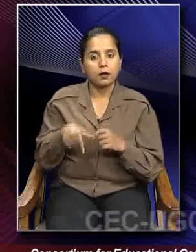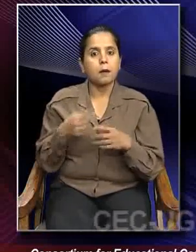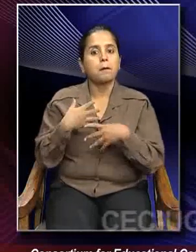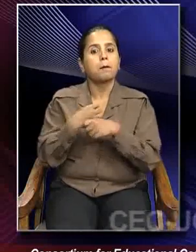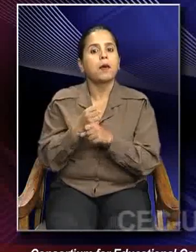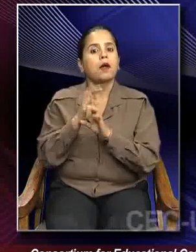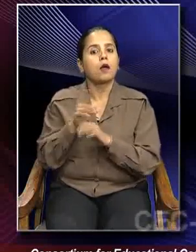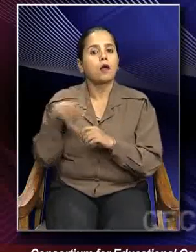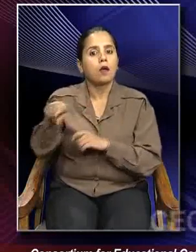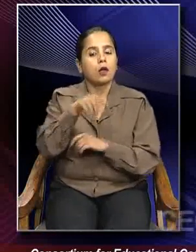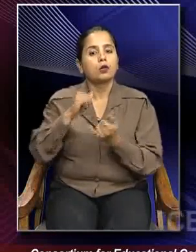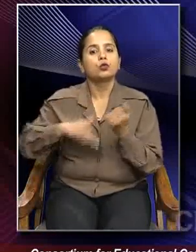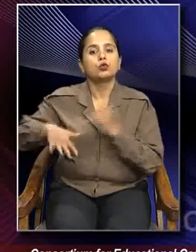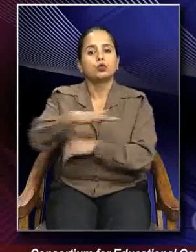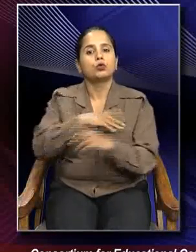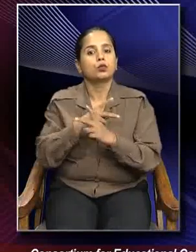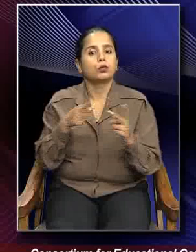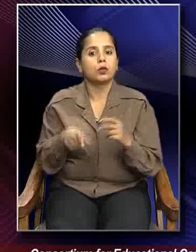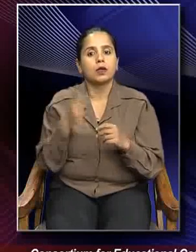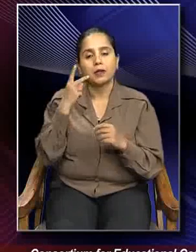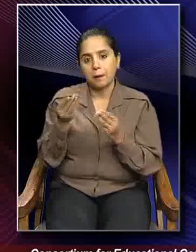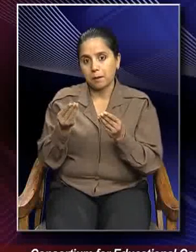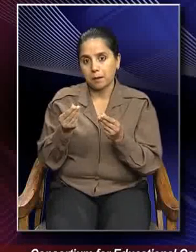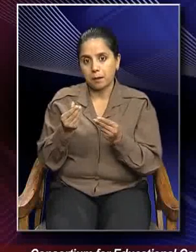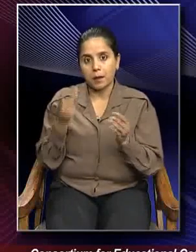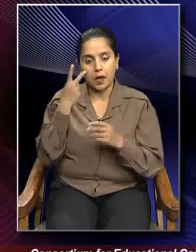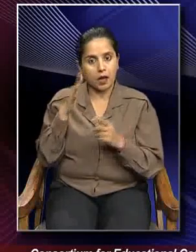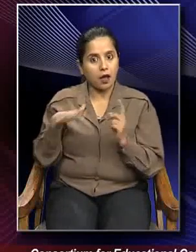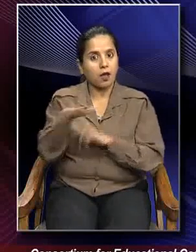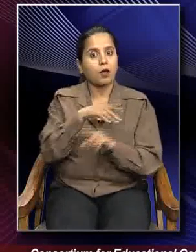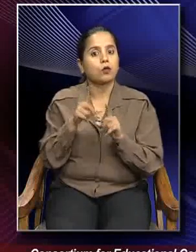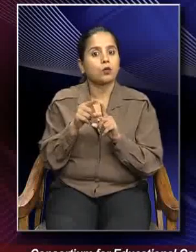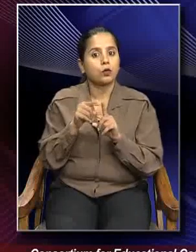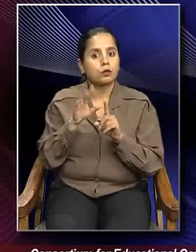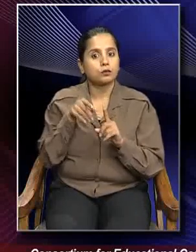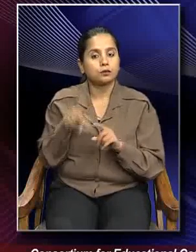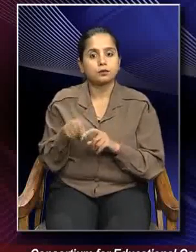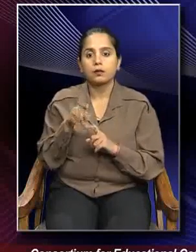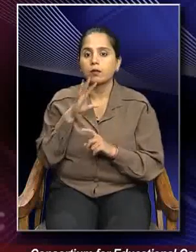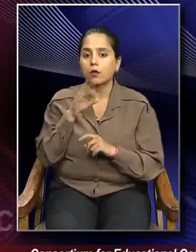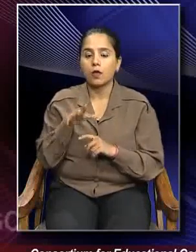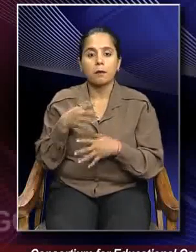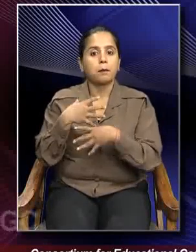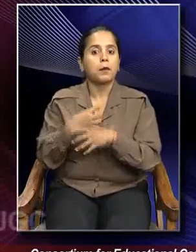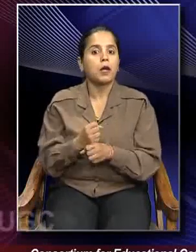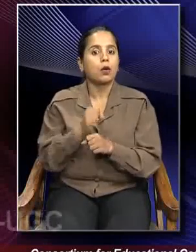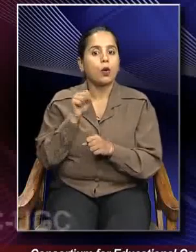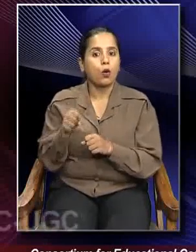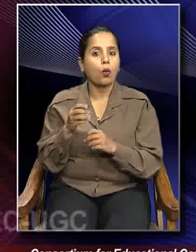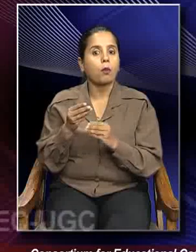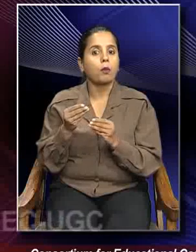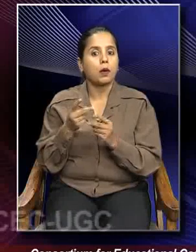generates in the soul, because since the soul is the performer, so it will generate in the soul